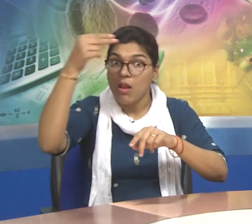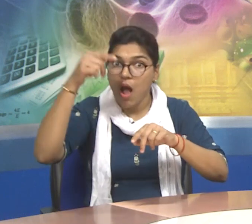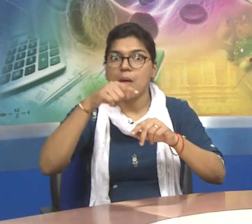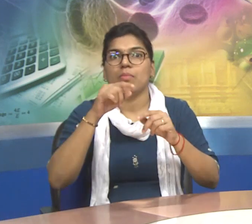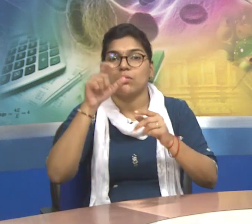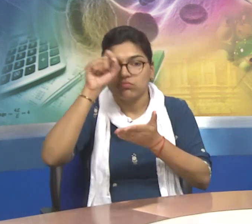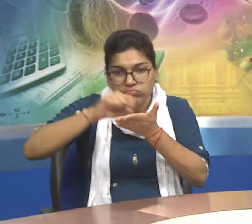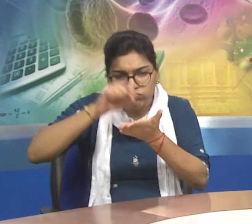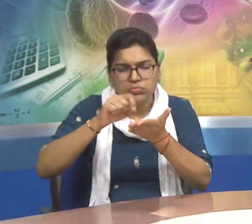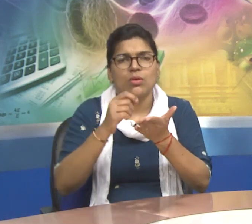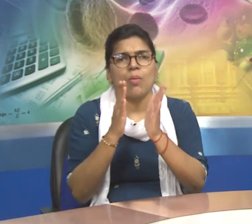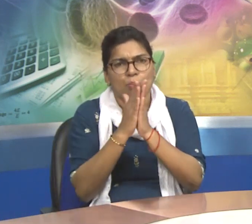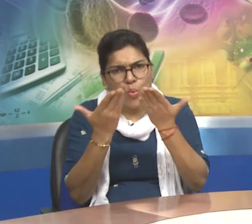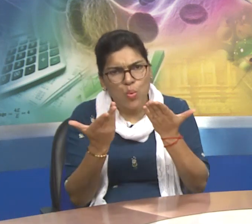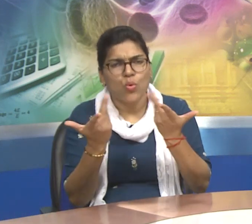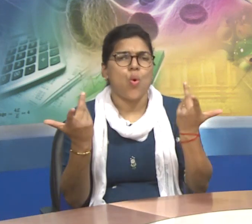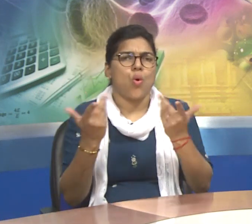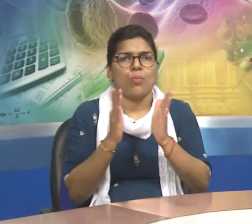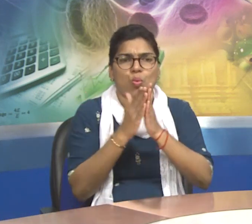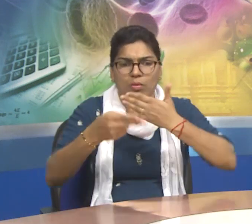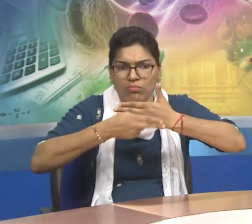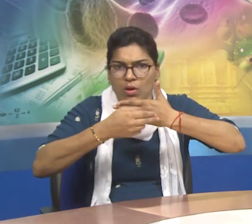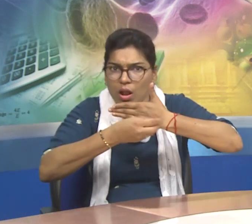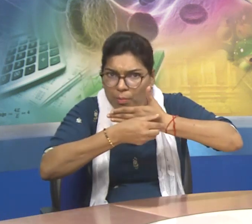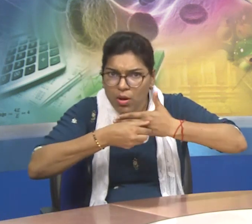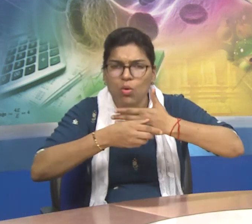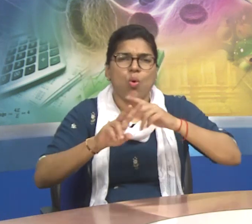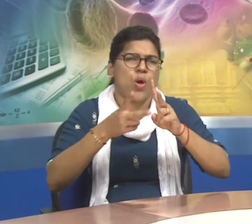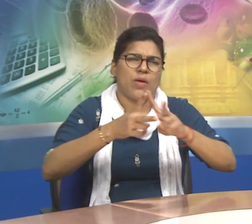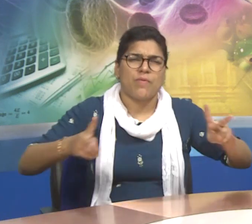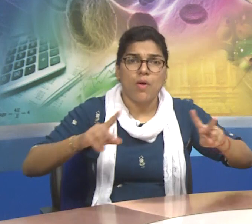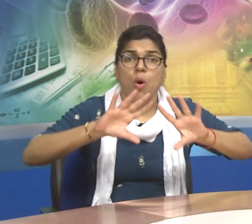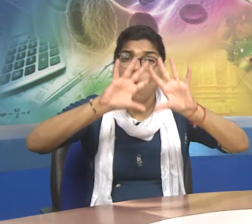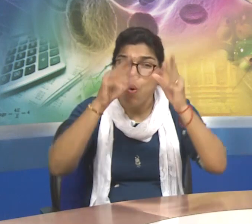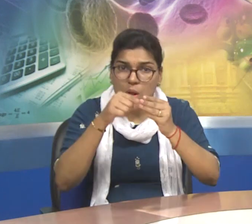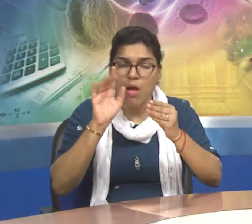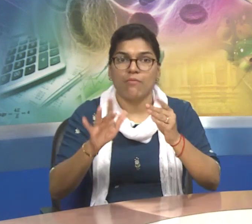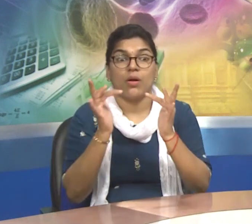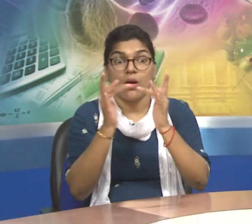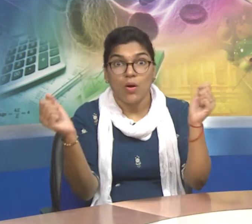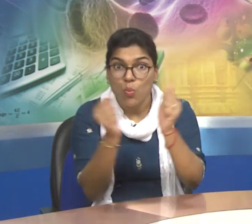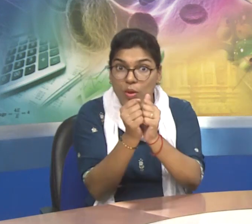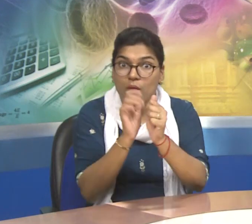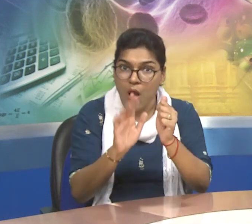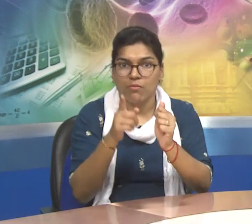accessible online through a database which is known as Springer Link.